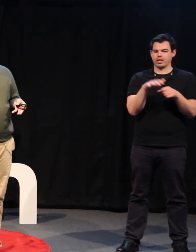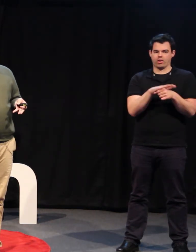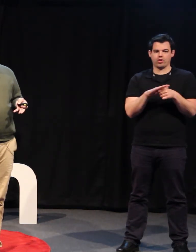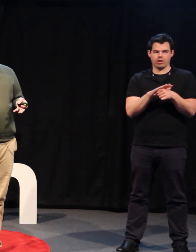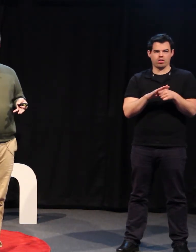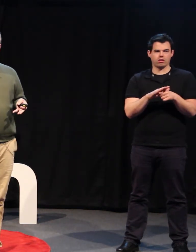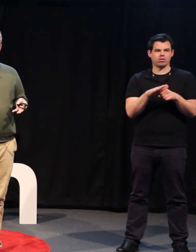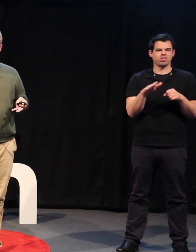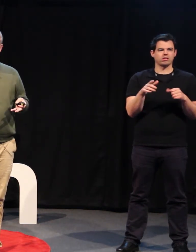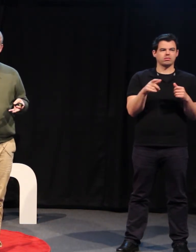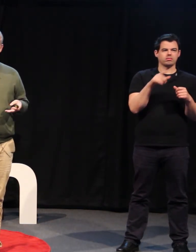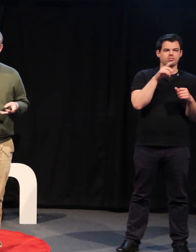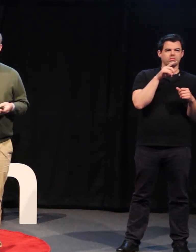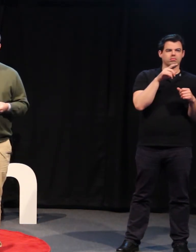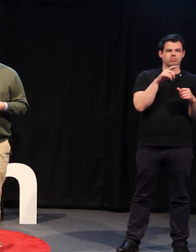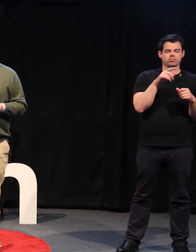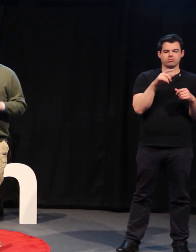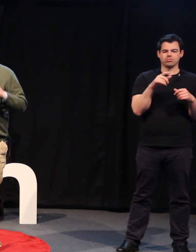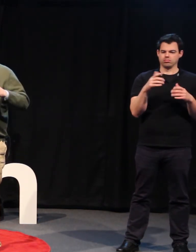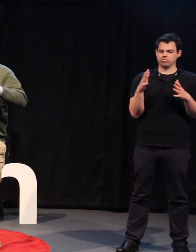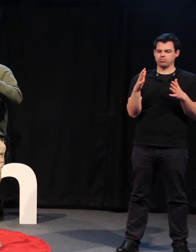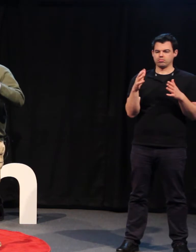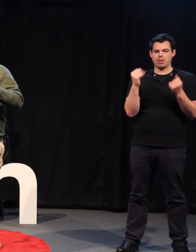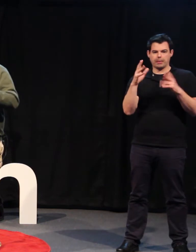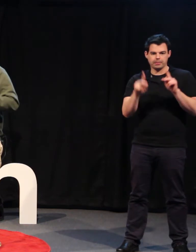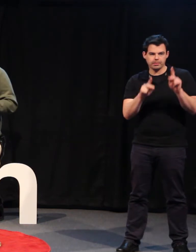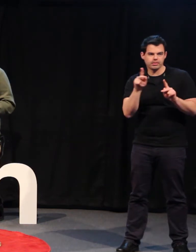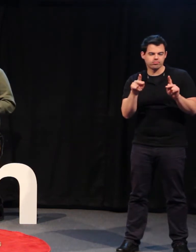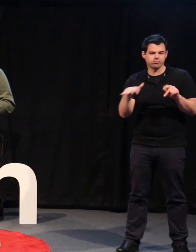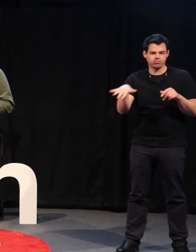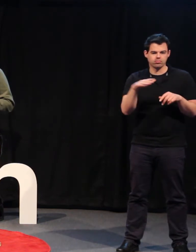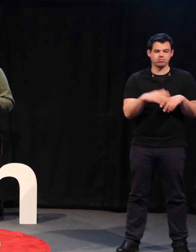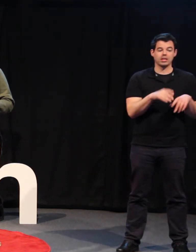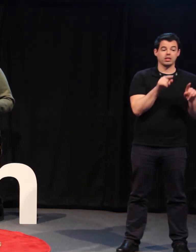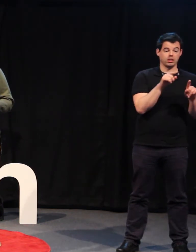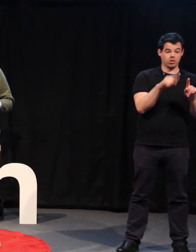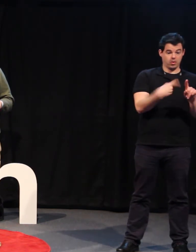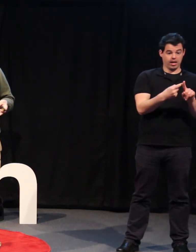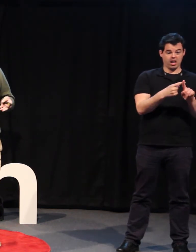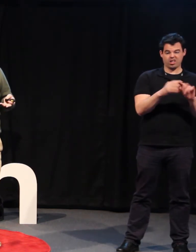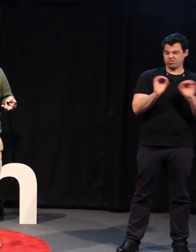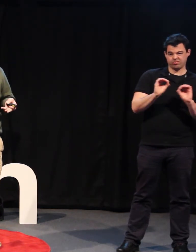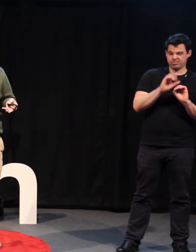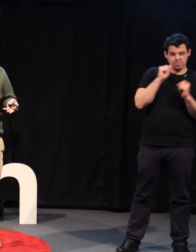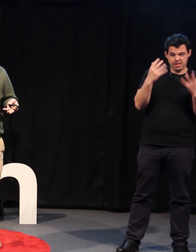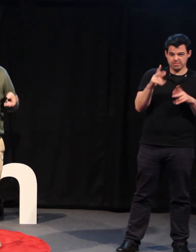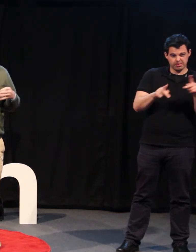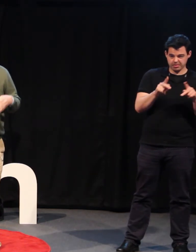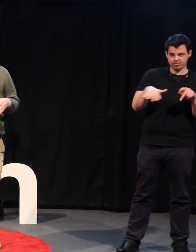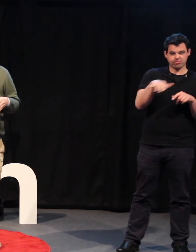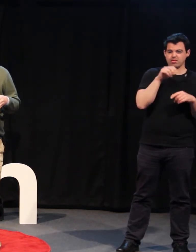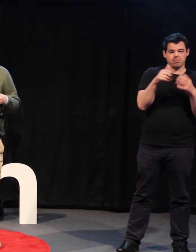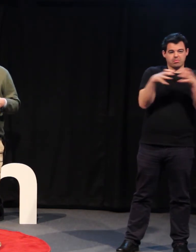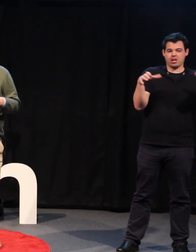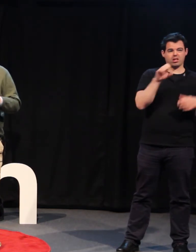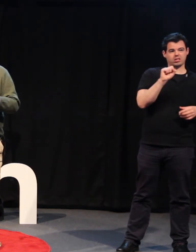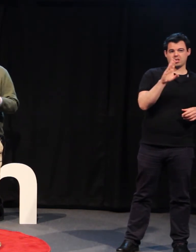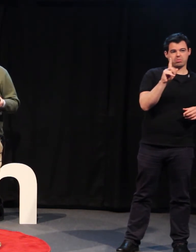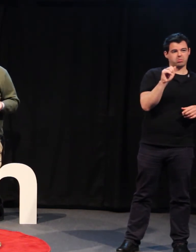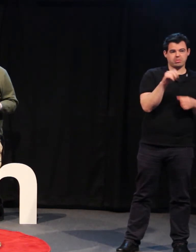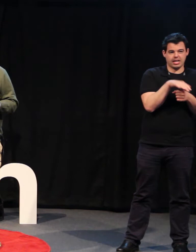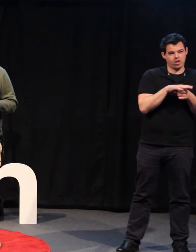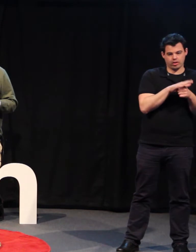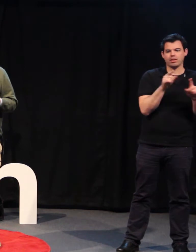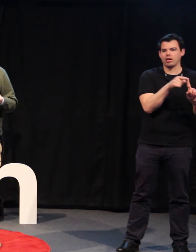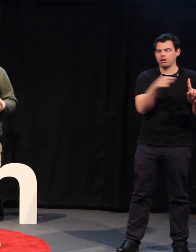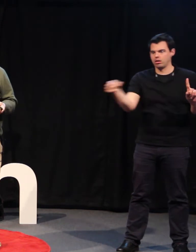ponds that showed intersects. And you can see that line's heading uphill. In other words, the more of the environment